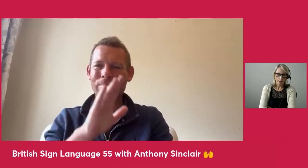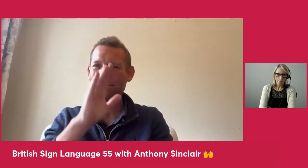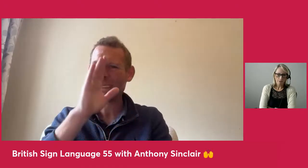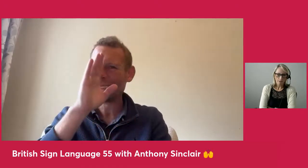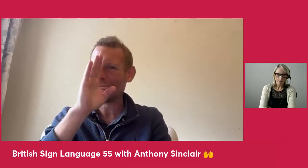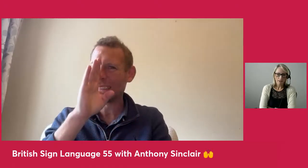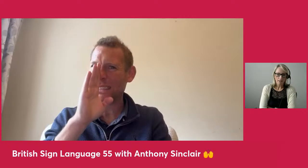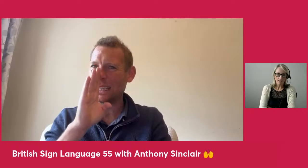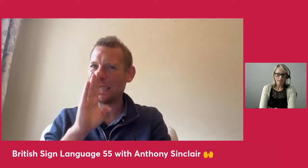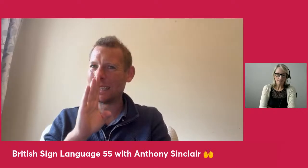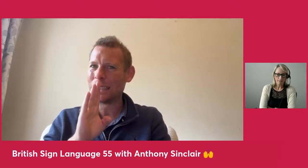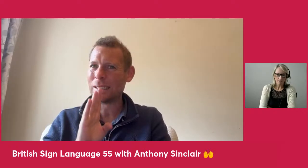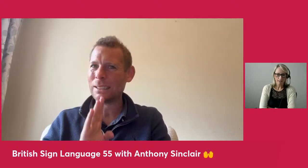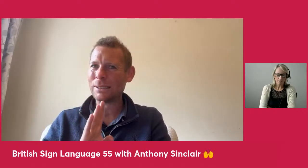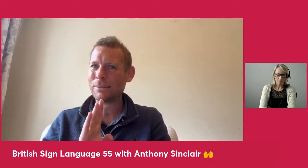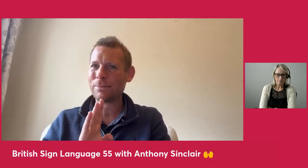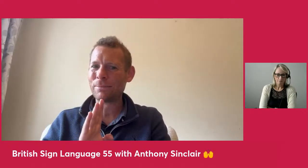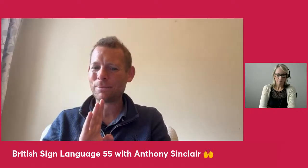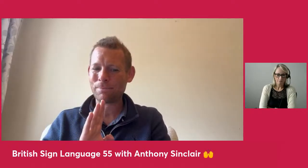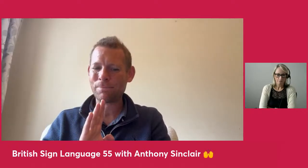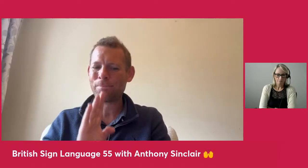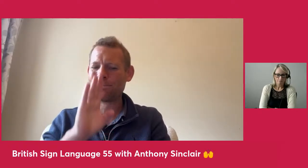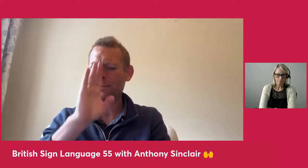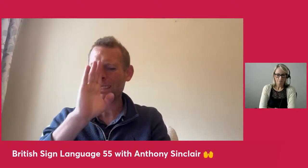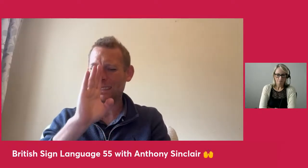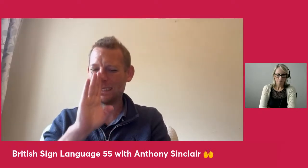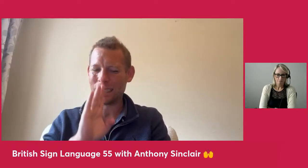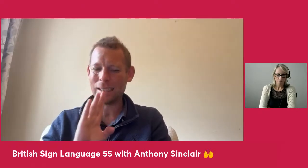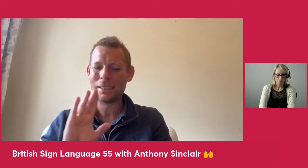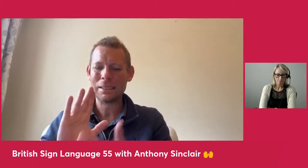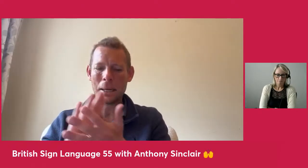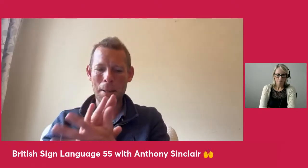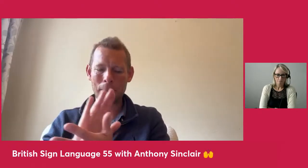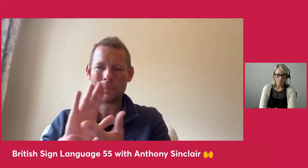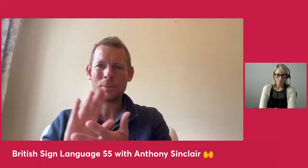Again, happy and sad.